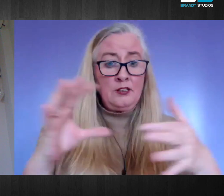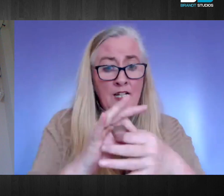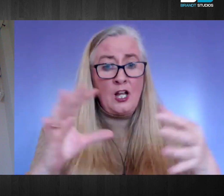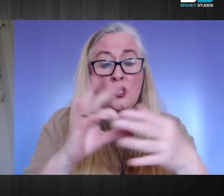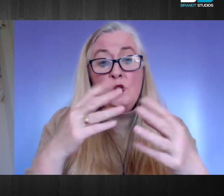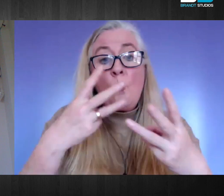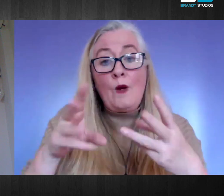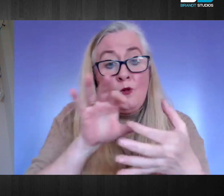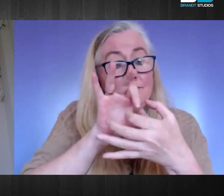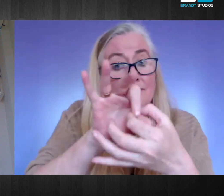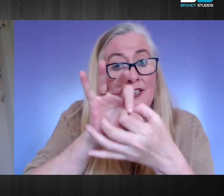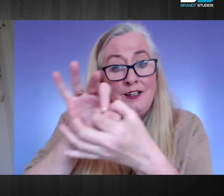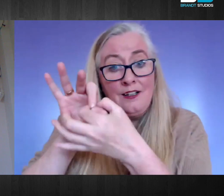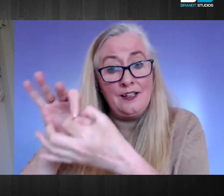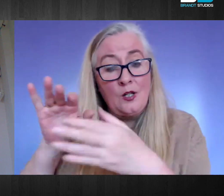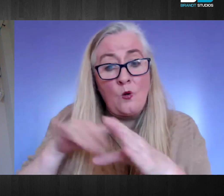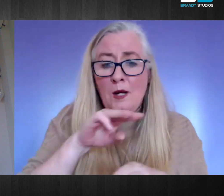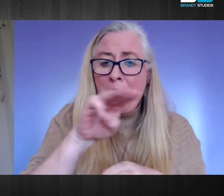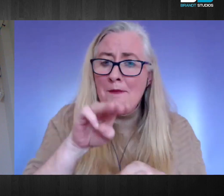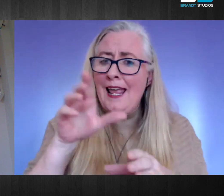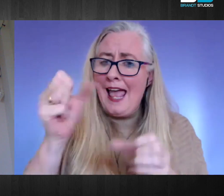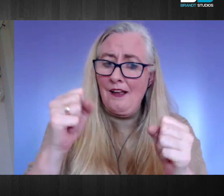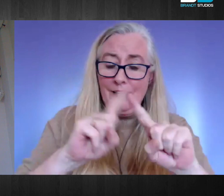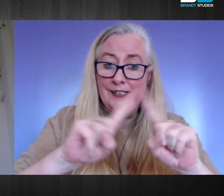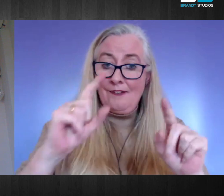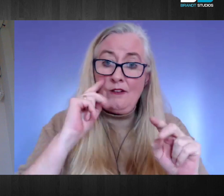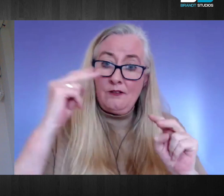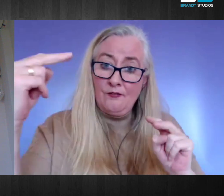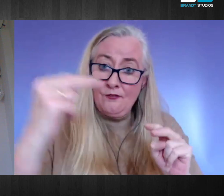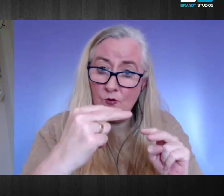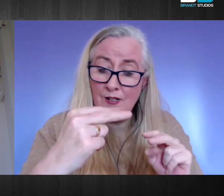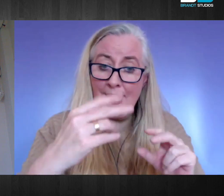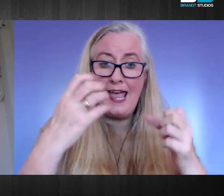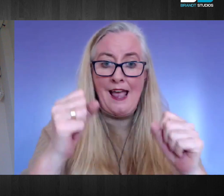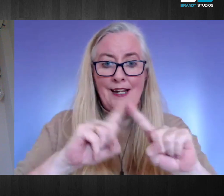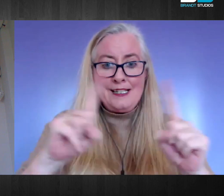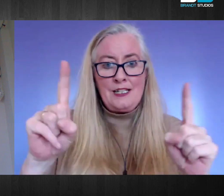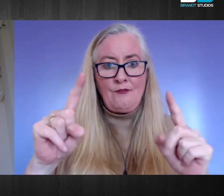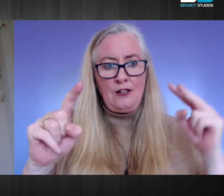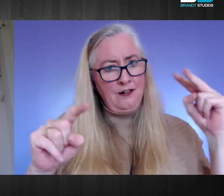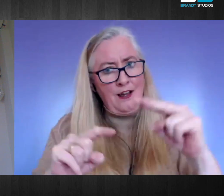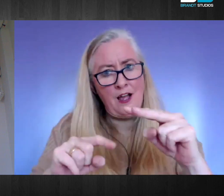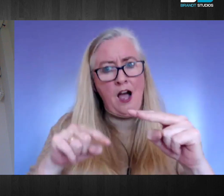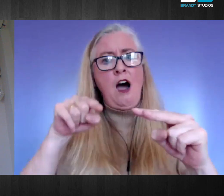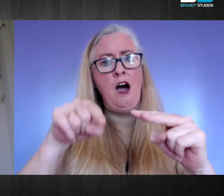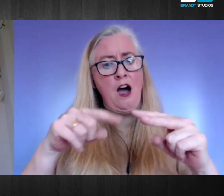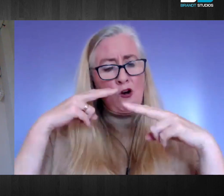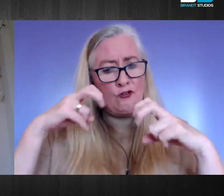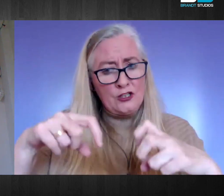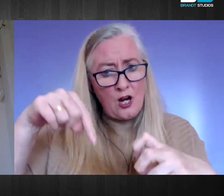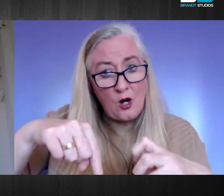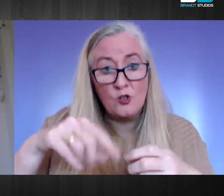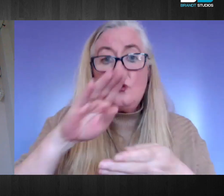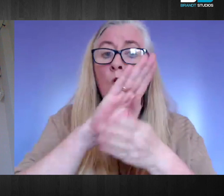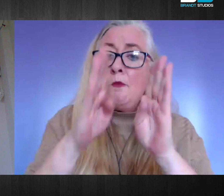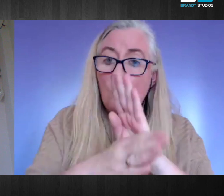it adds a different perspective, a different insight to the research, and it better ensures that